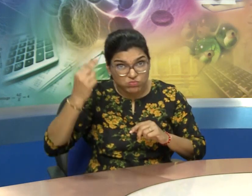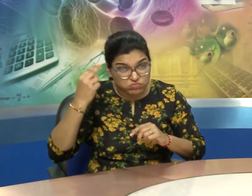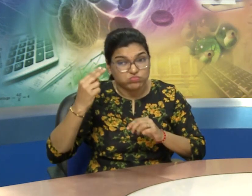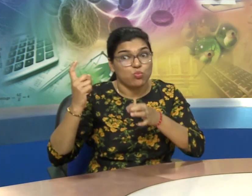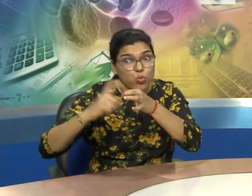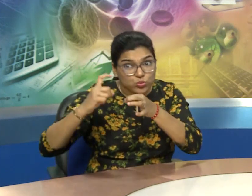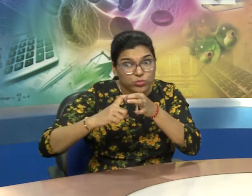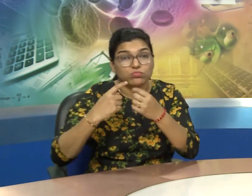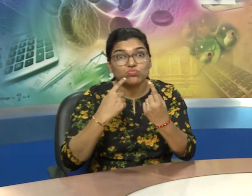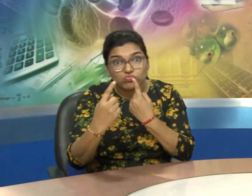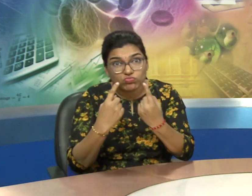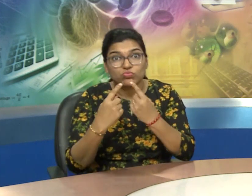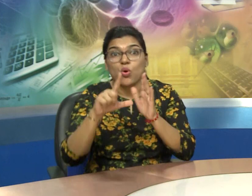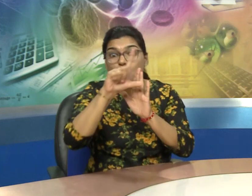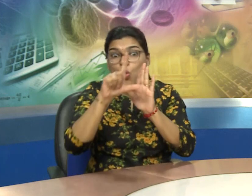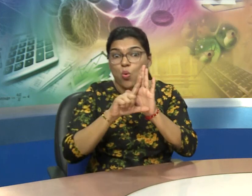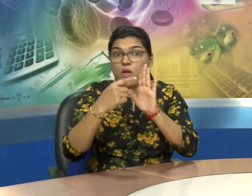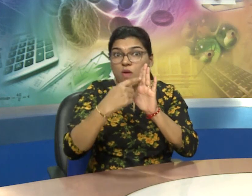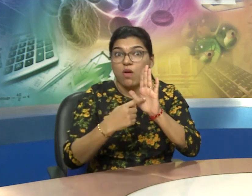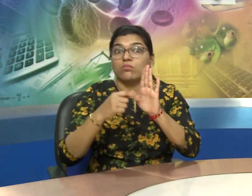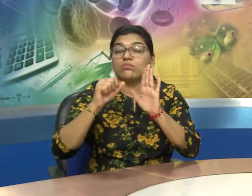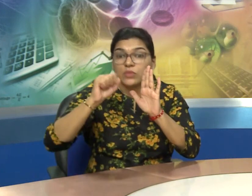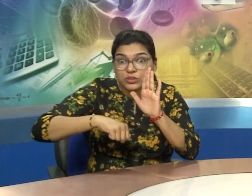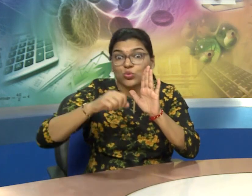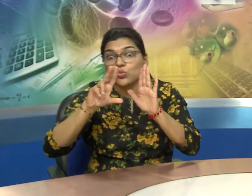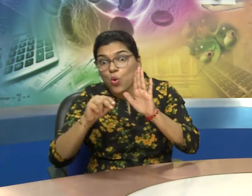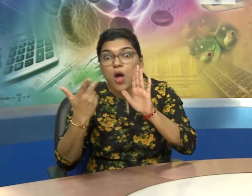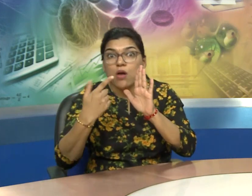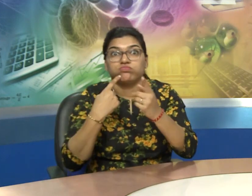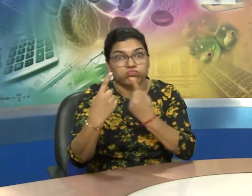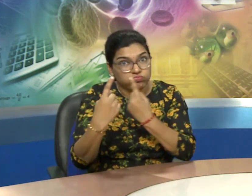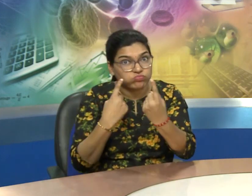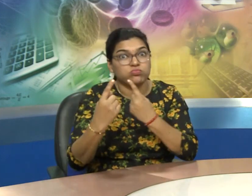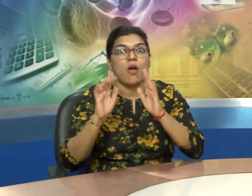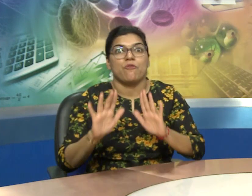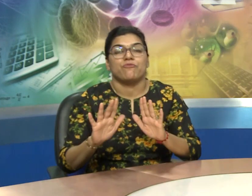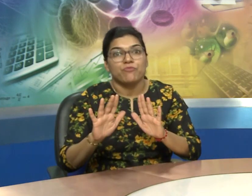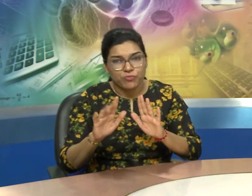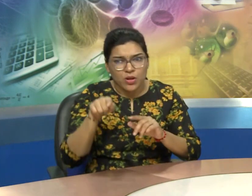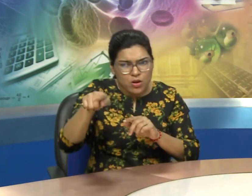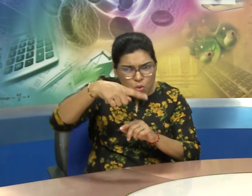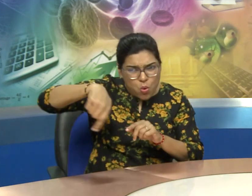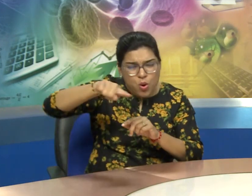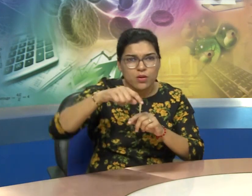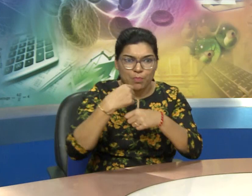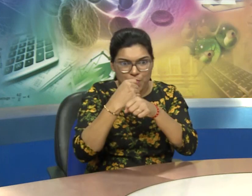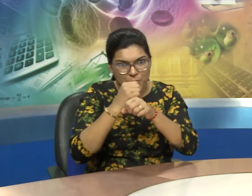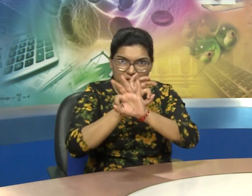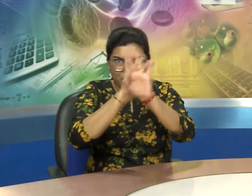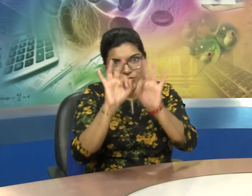most national libraries receive by the legal rights, or we can